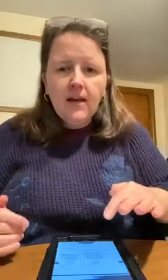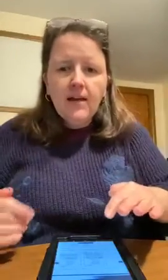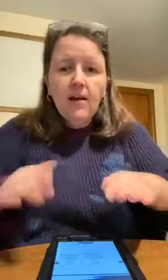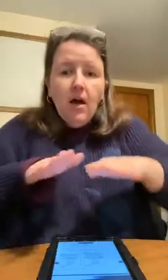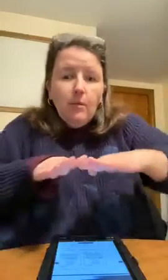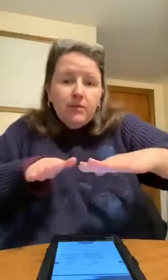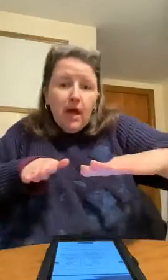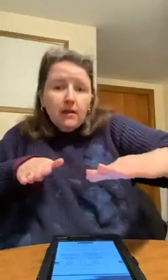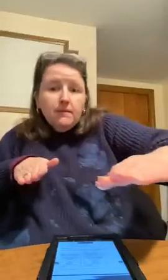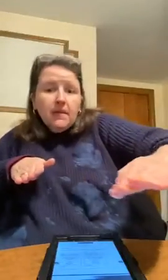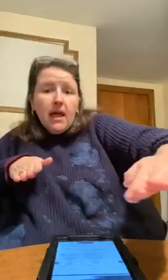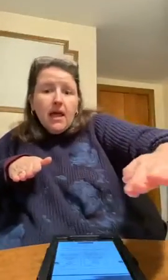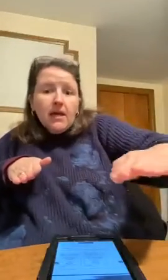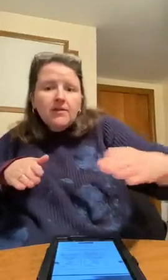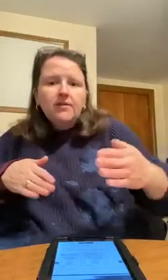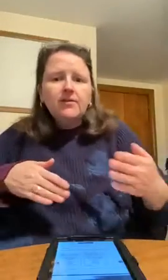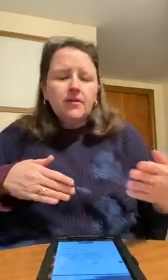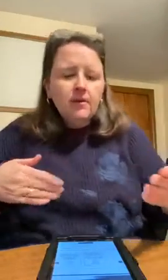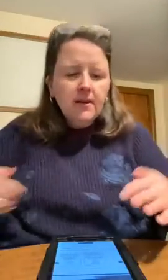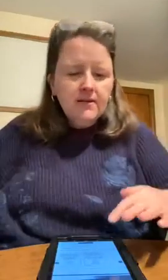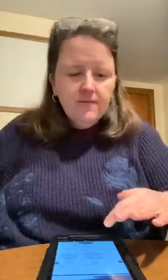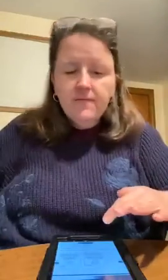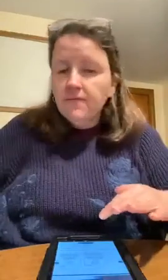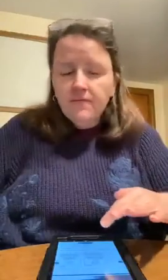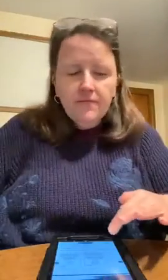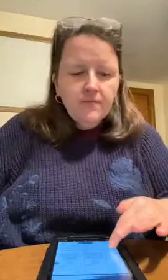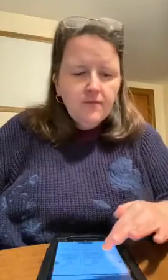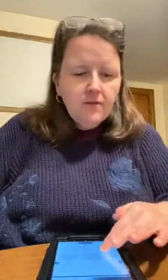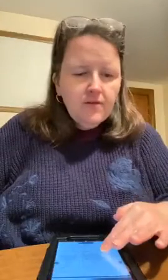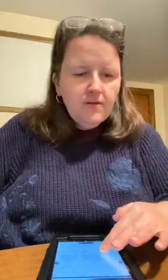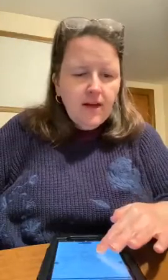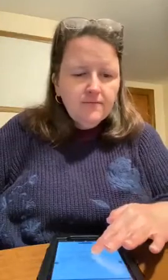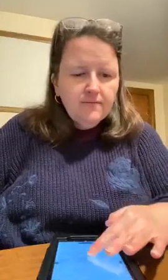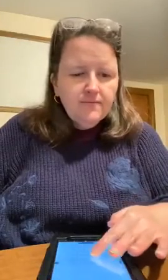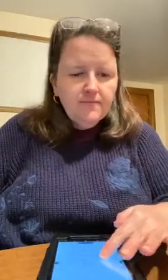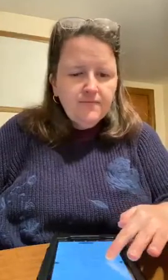a plot of land, all right? You can do that.